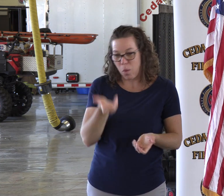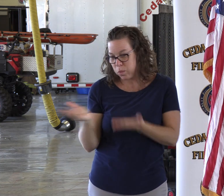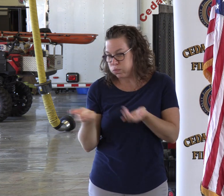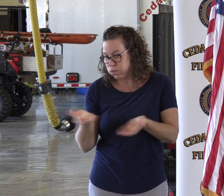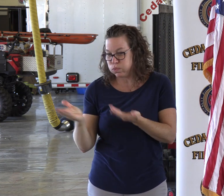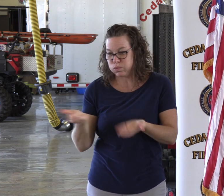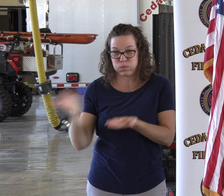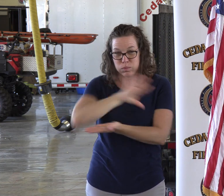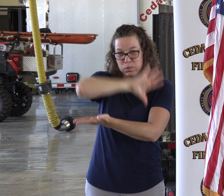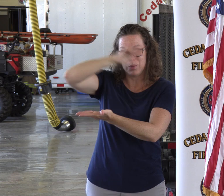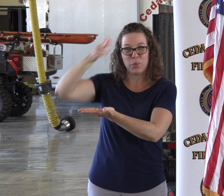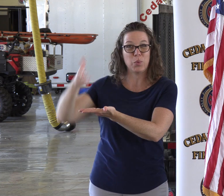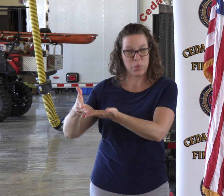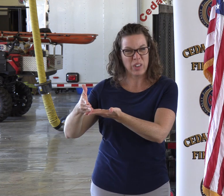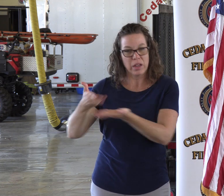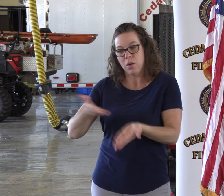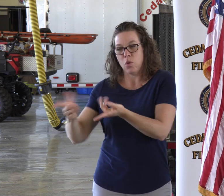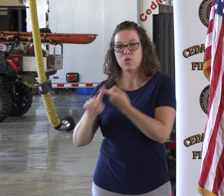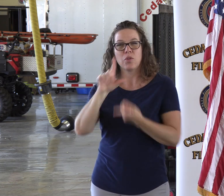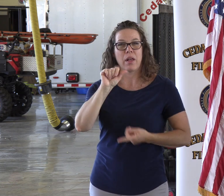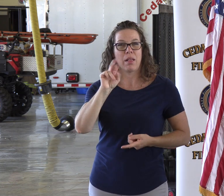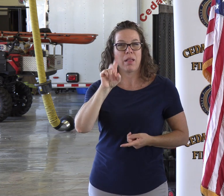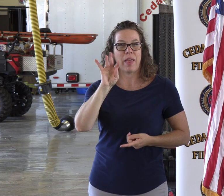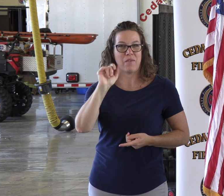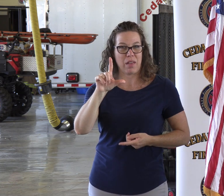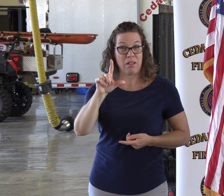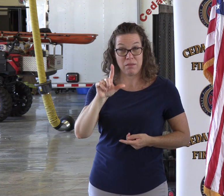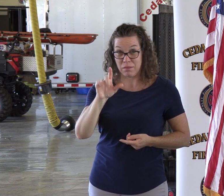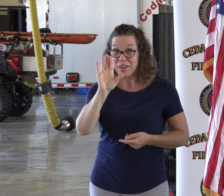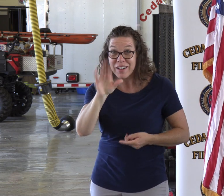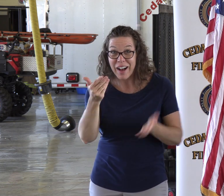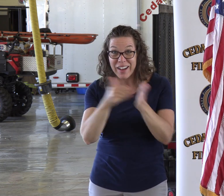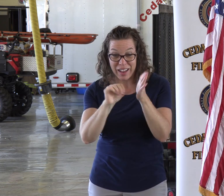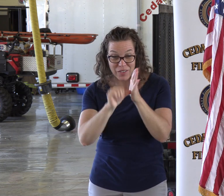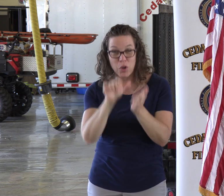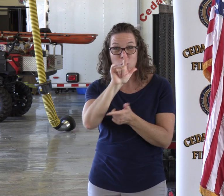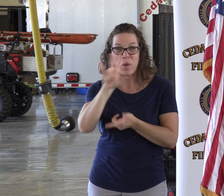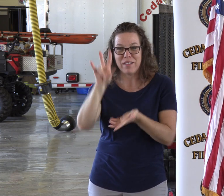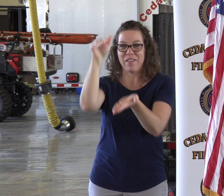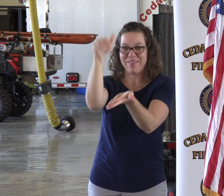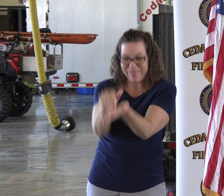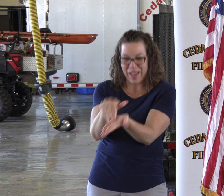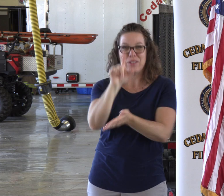away to various landfill facilities. Again, 27,000 tons.